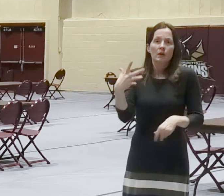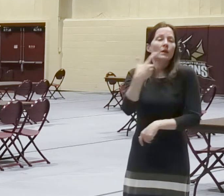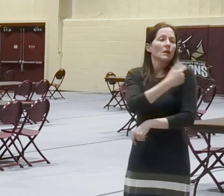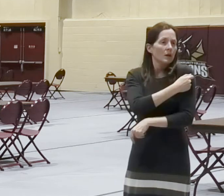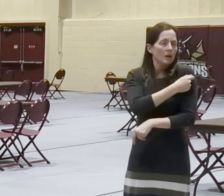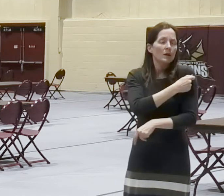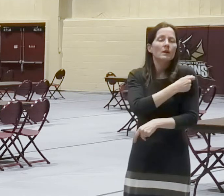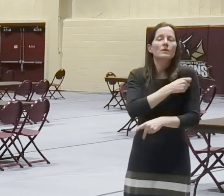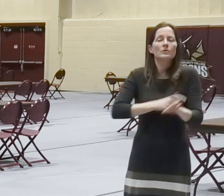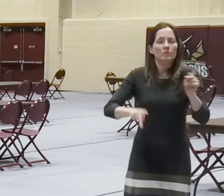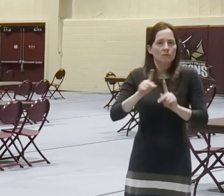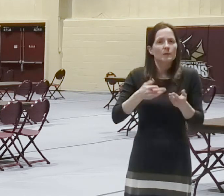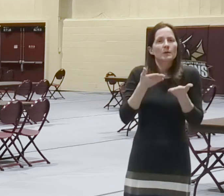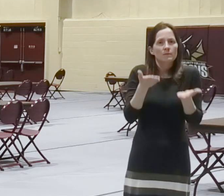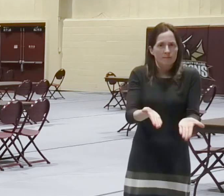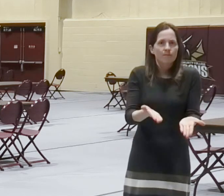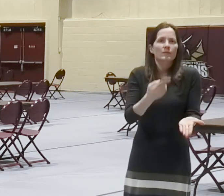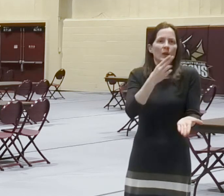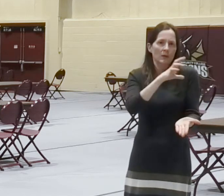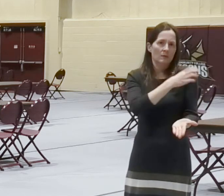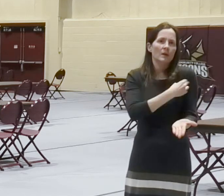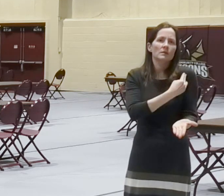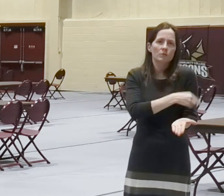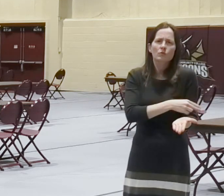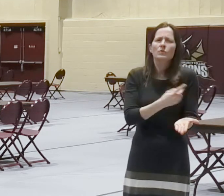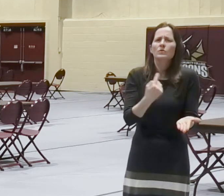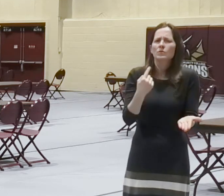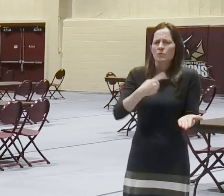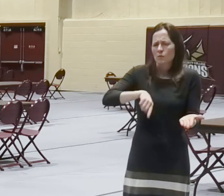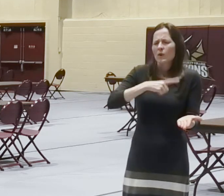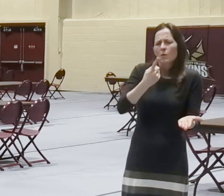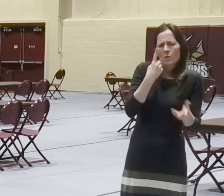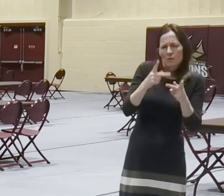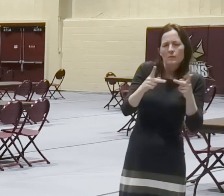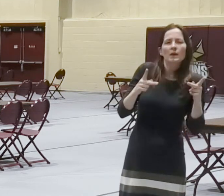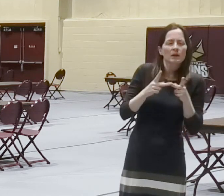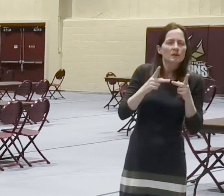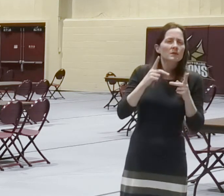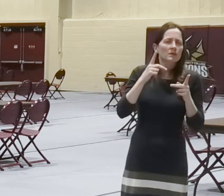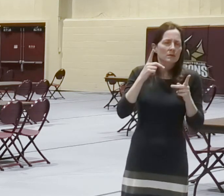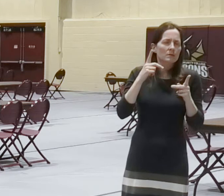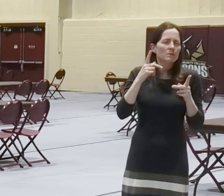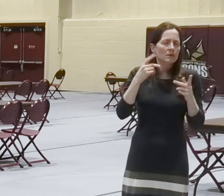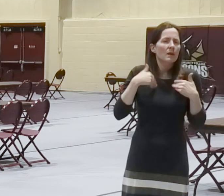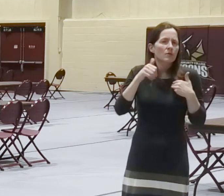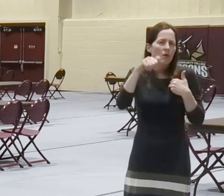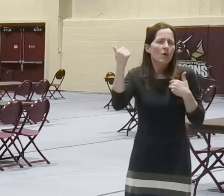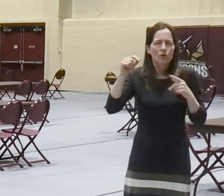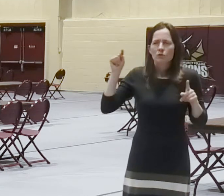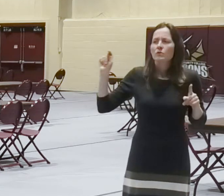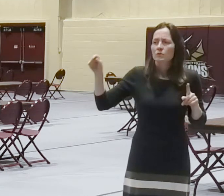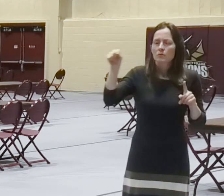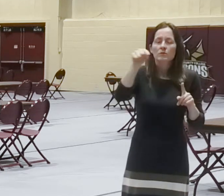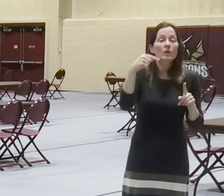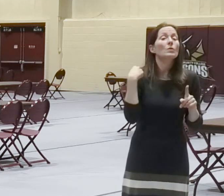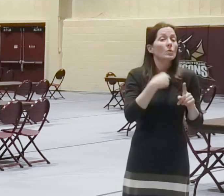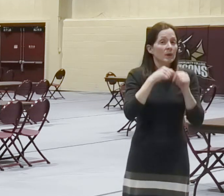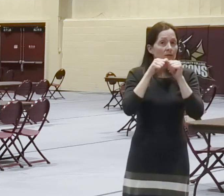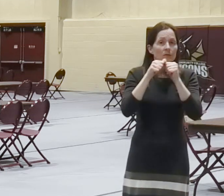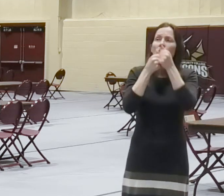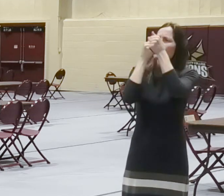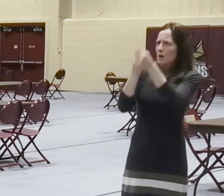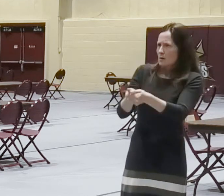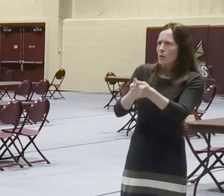General Hospital. We are one site as part of a healthcare system, and we have been continuing to follow a phased prioritization framework